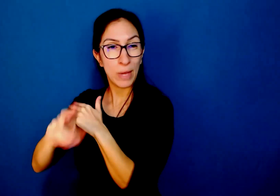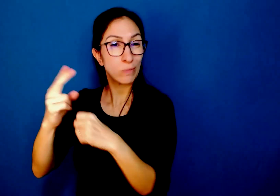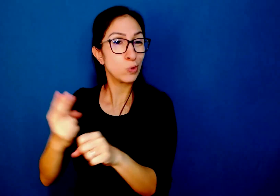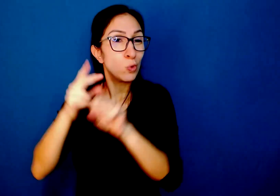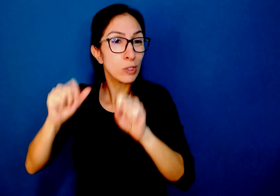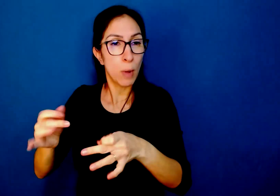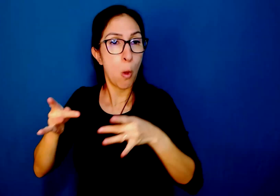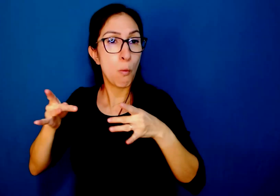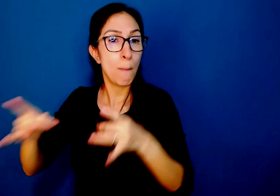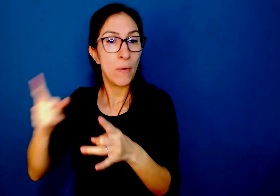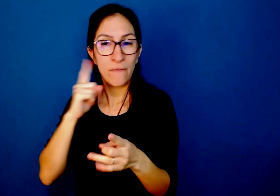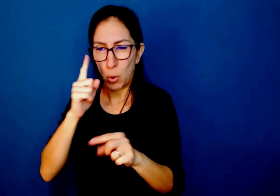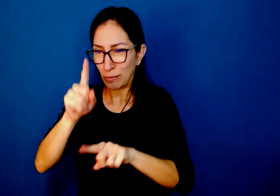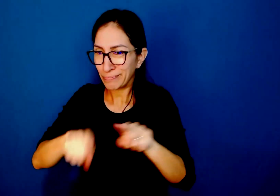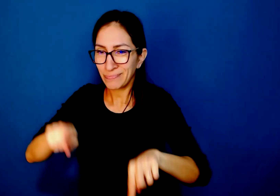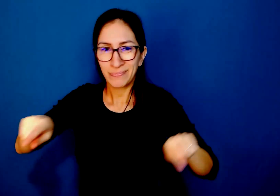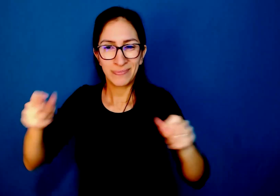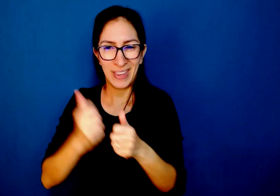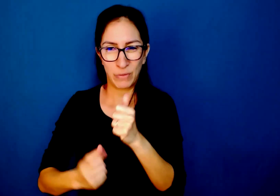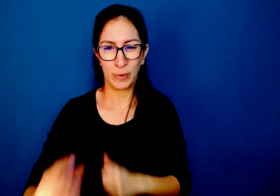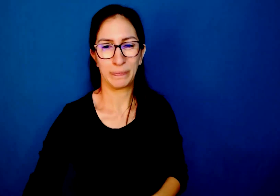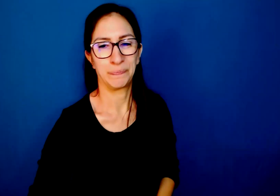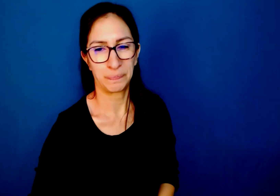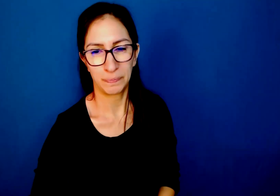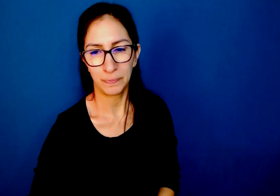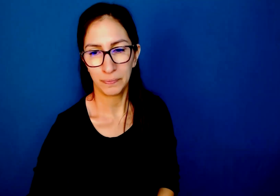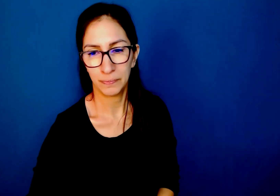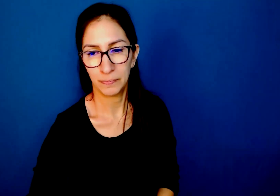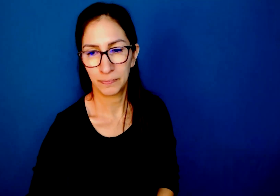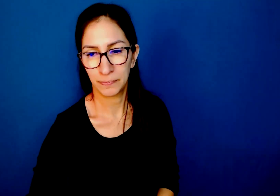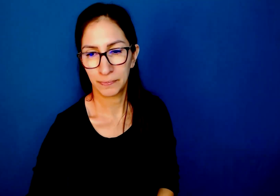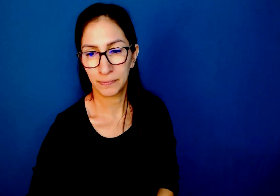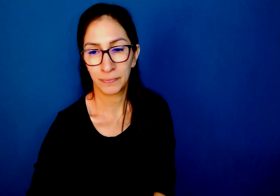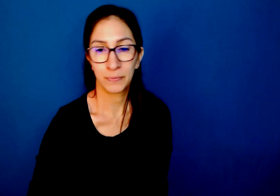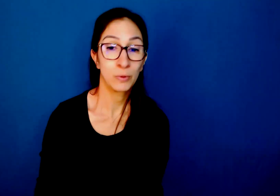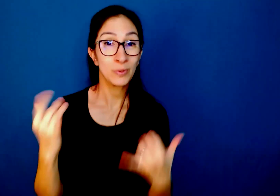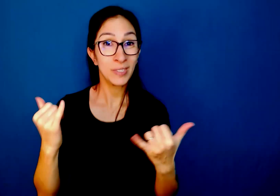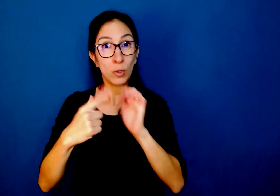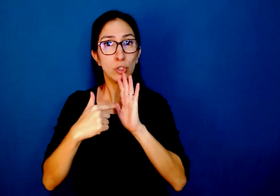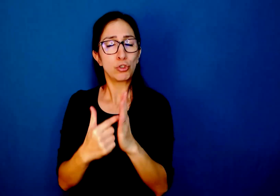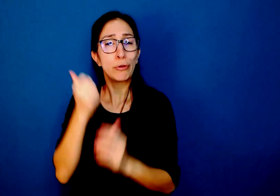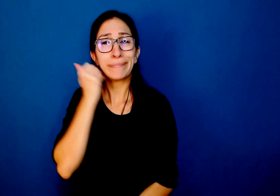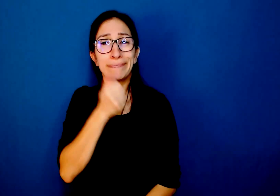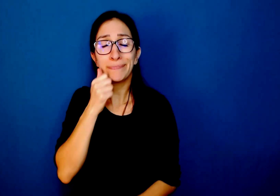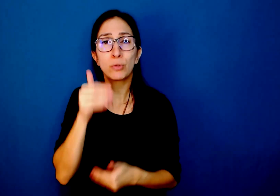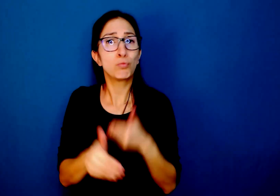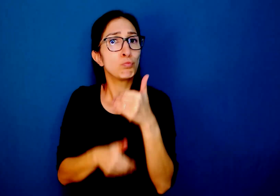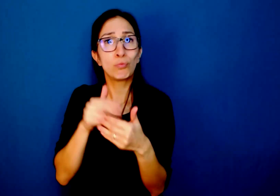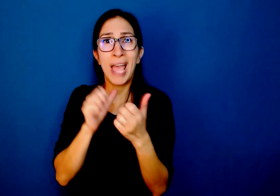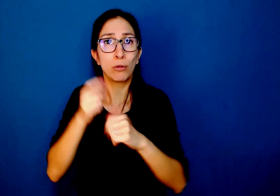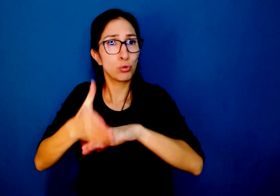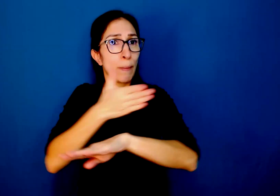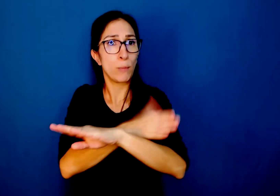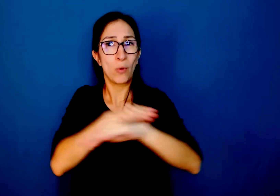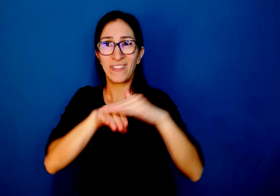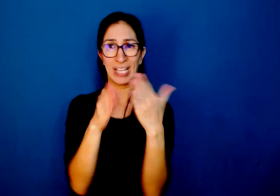to serve. Today, we're going to show you the practical steps to improve accessibility across the board